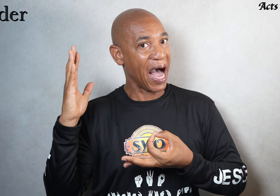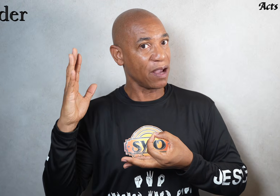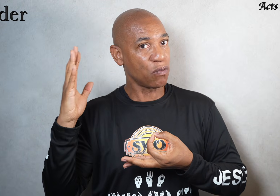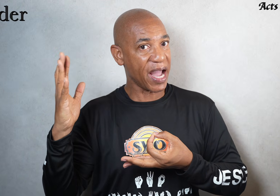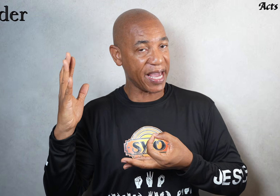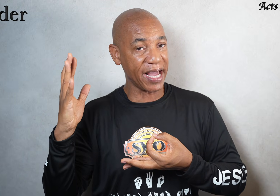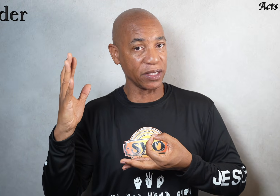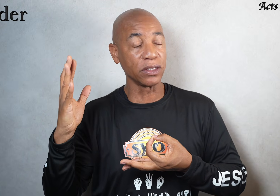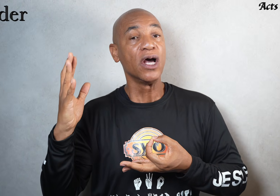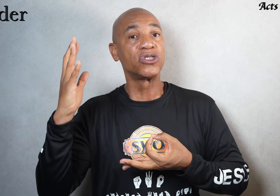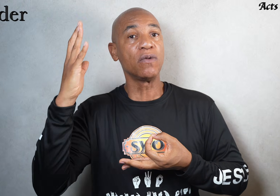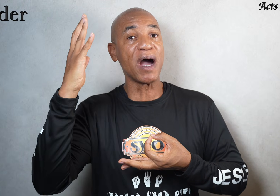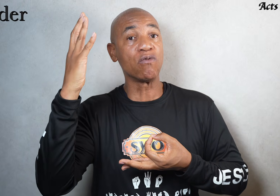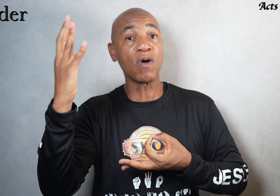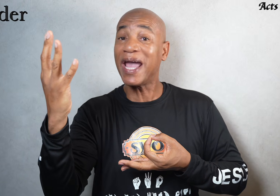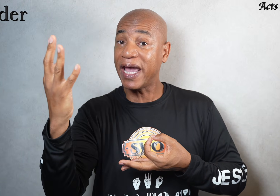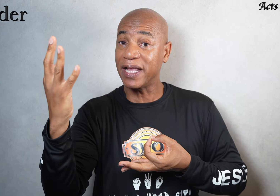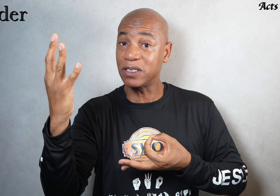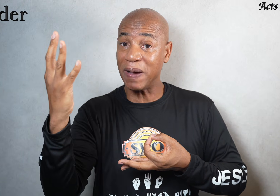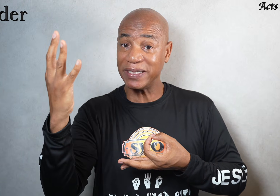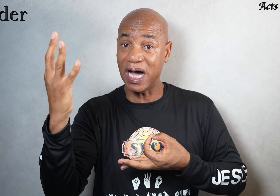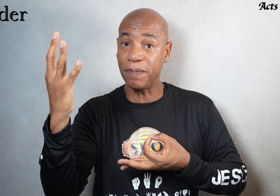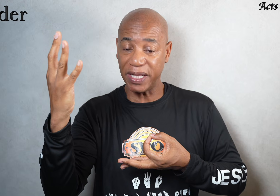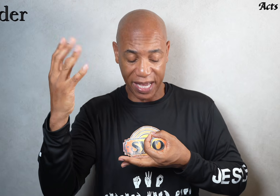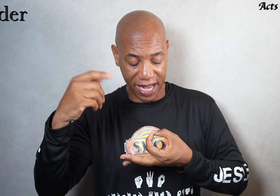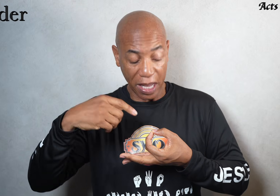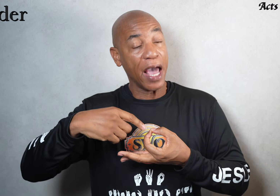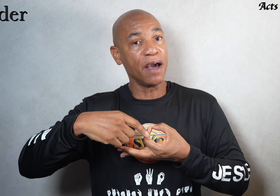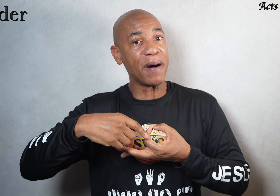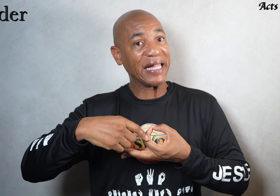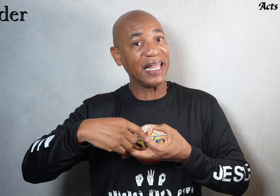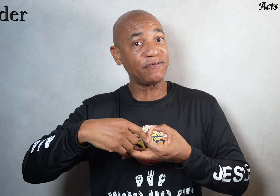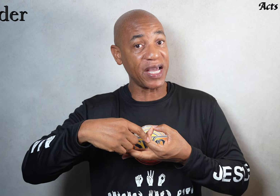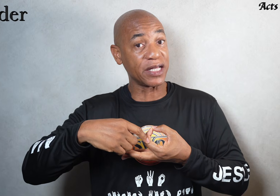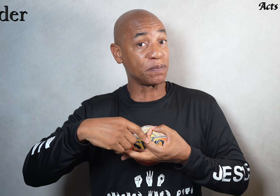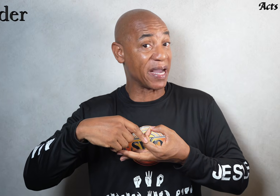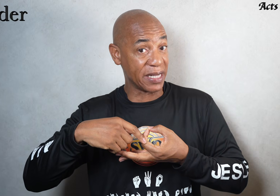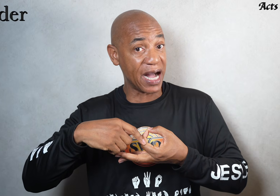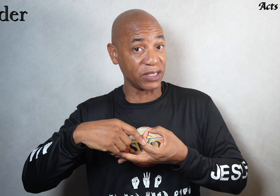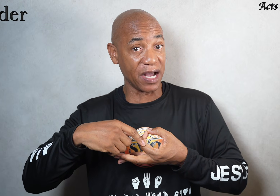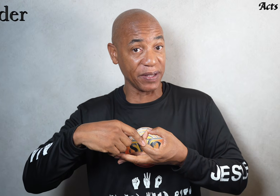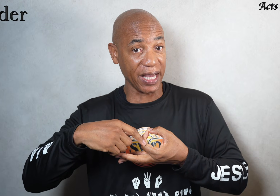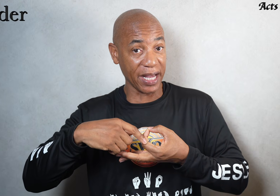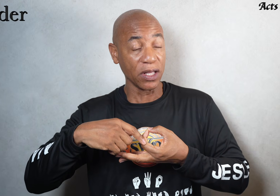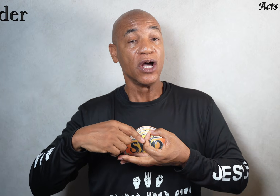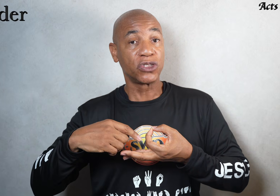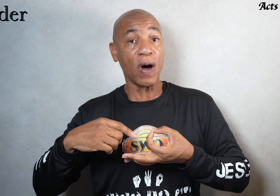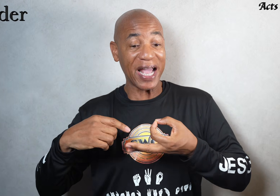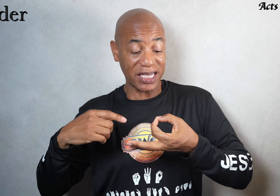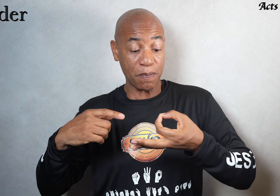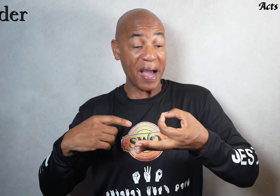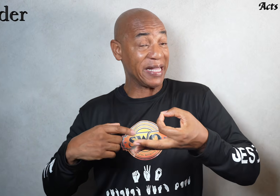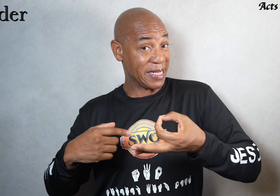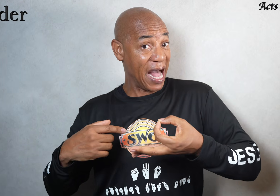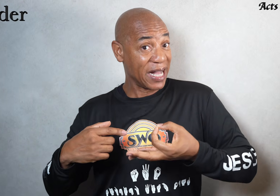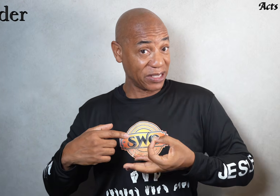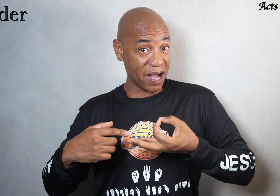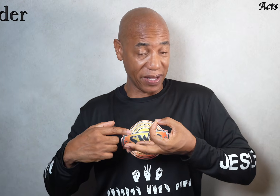am right-handed, so my right hand is my dominant hand and my left hand is my non-dominant hand. So I take my non-dominant